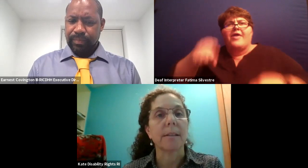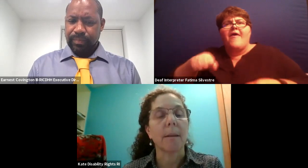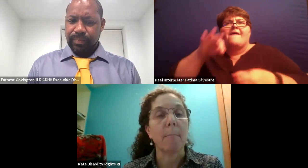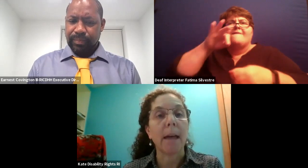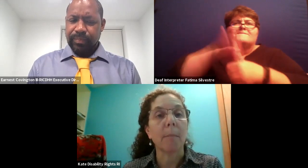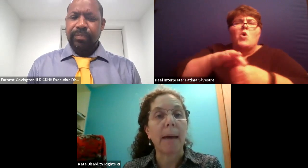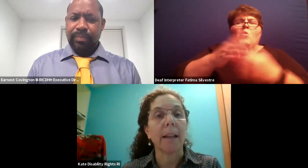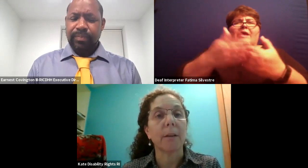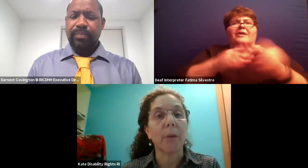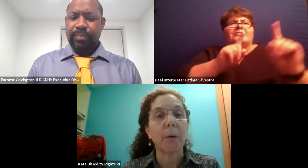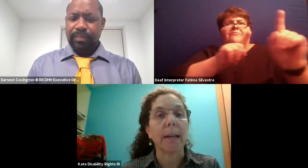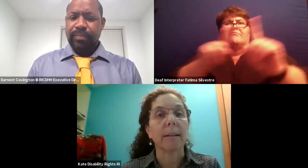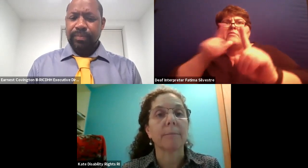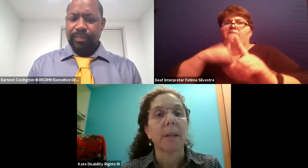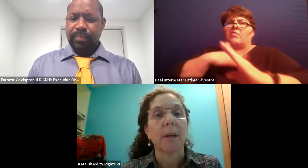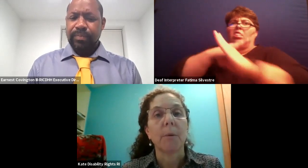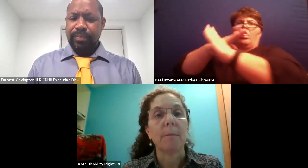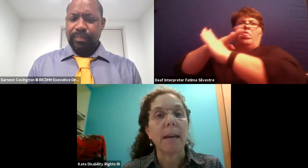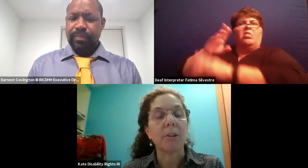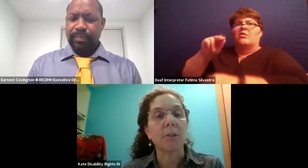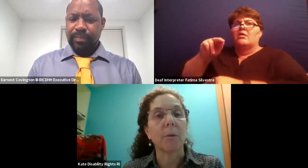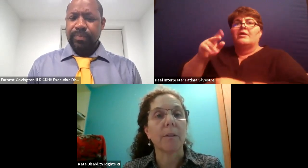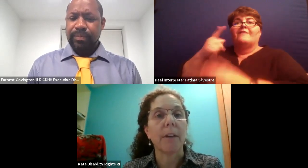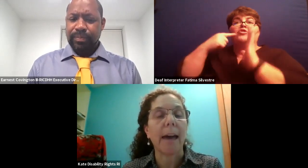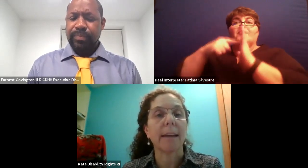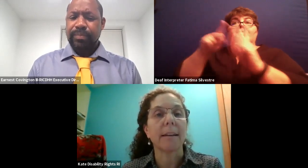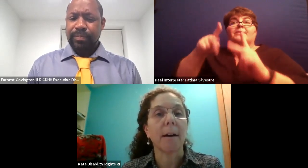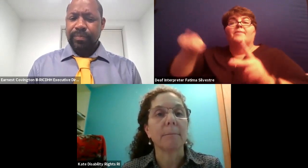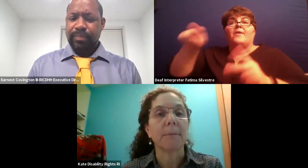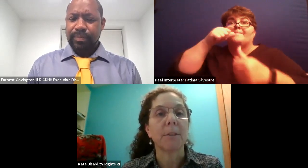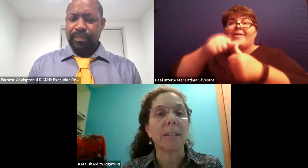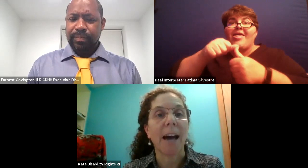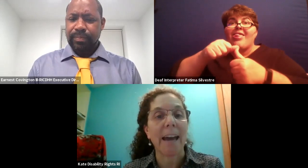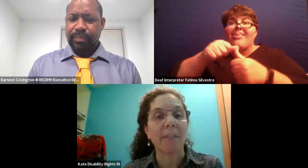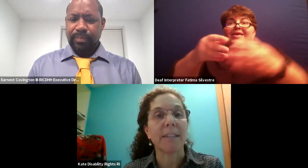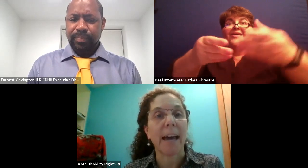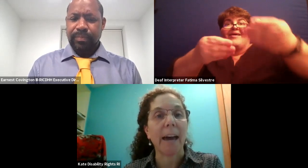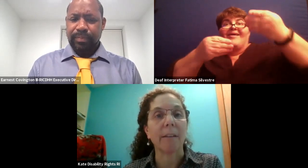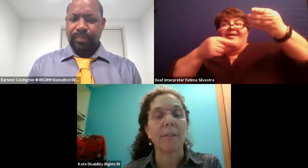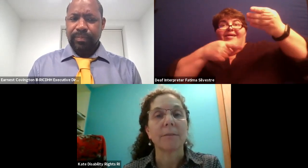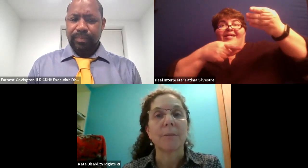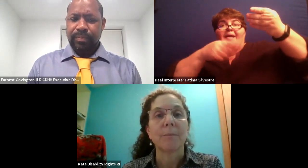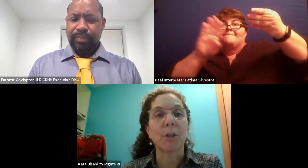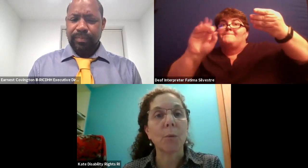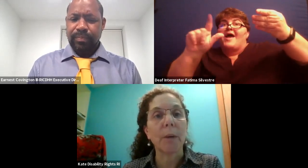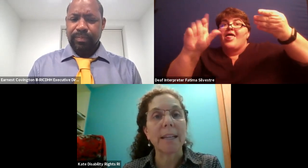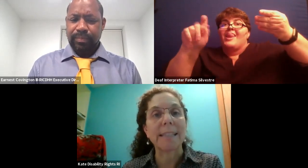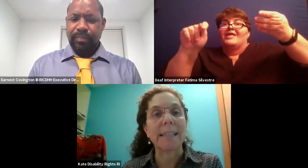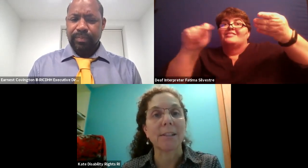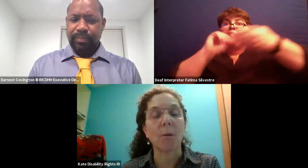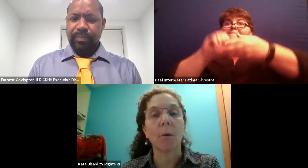example was the mail ballot voting. We made sure that you did not have to have